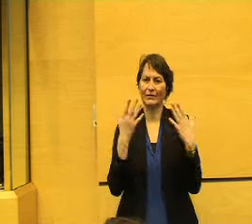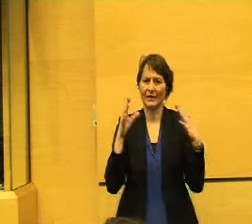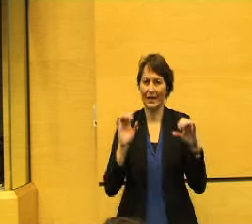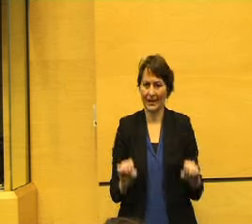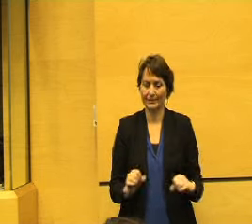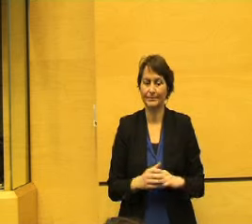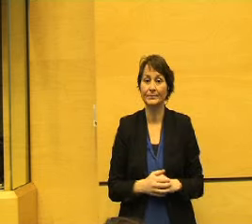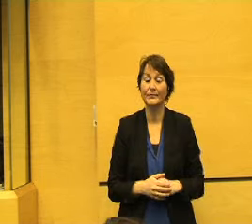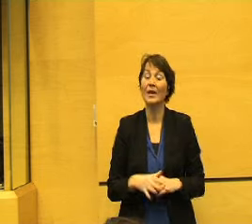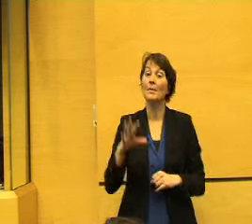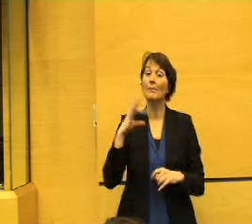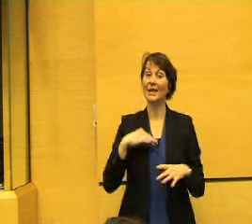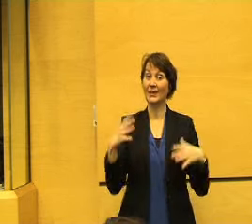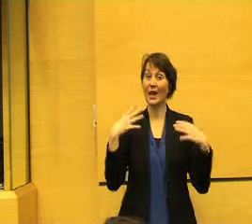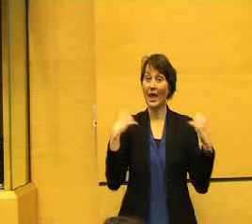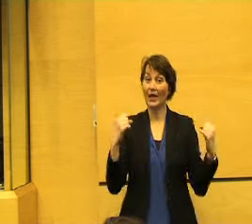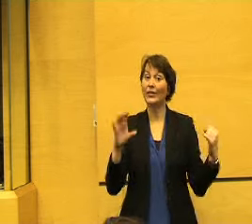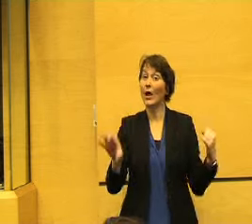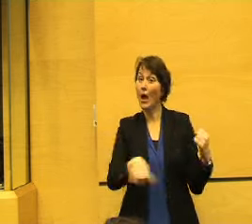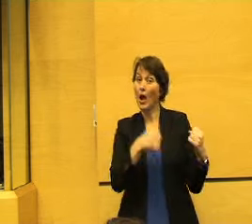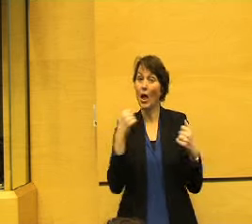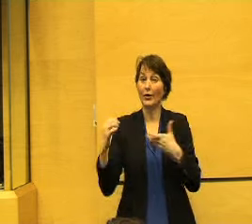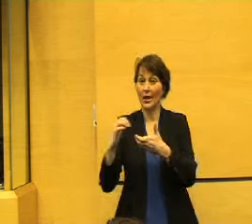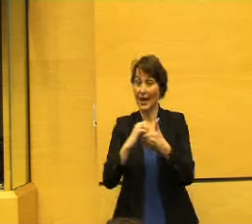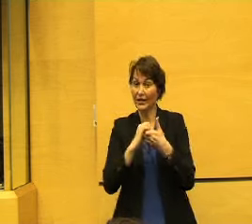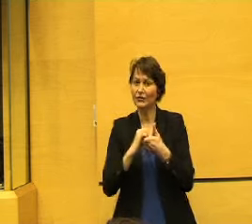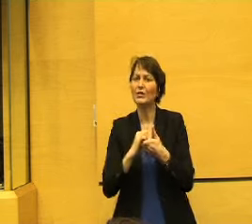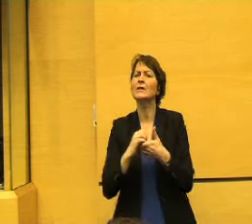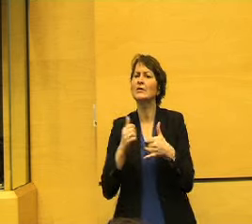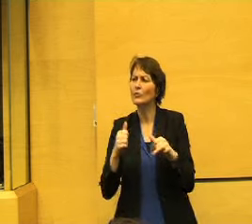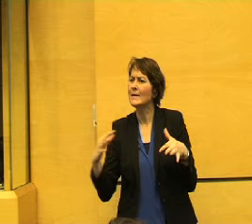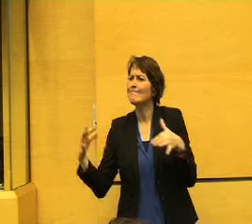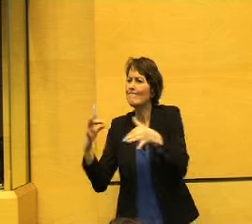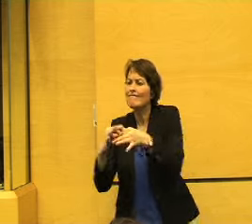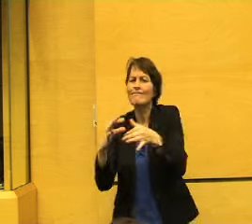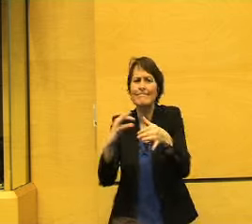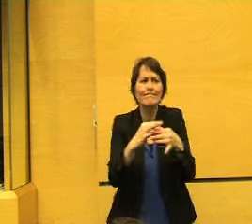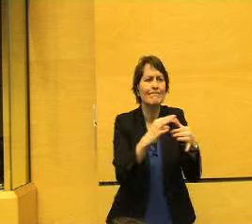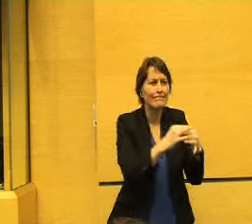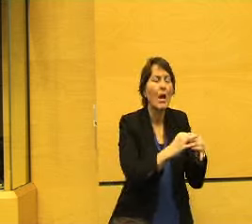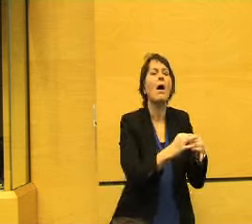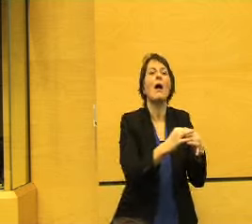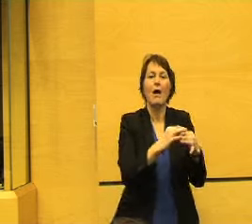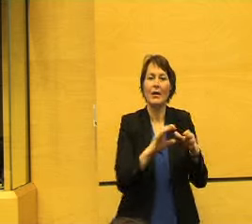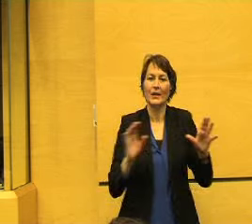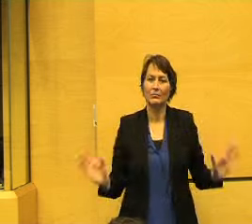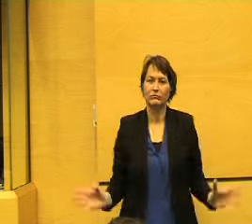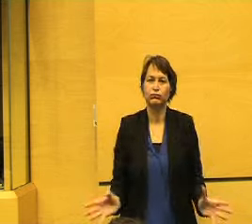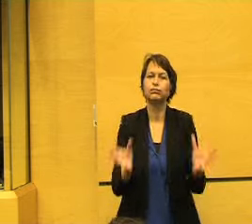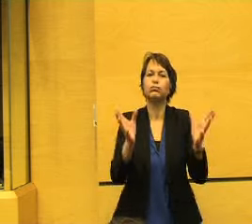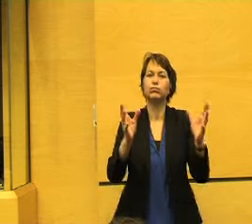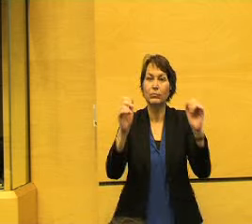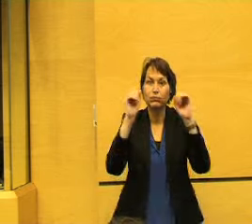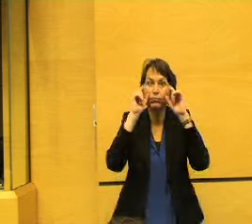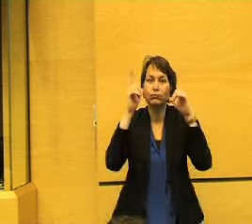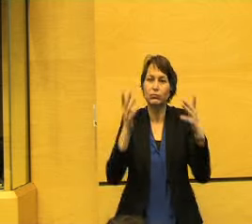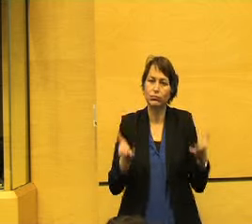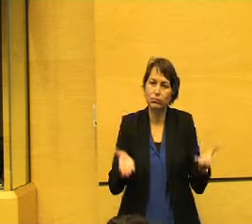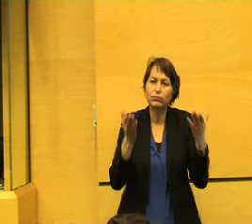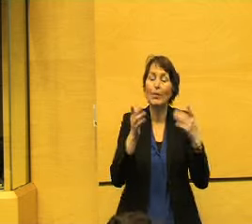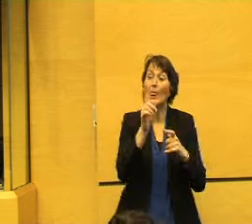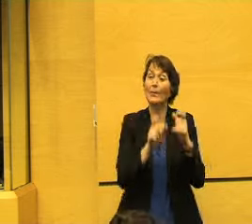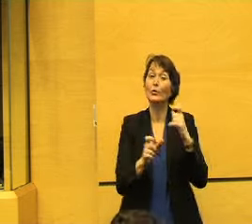other relevant agencies, have tried to raise awareness and foster correct understanding on persons